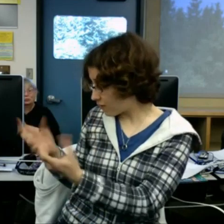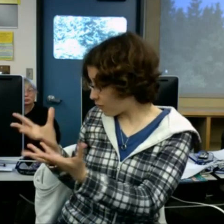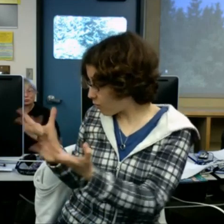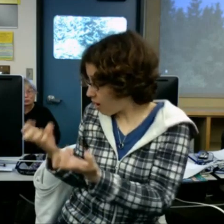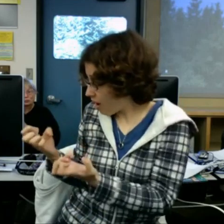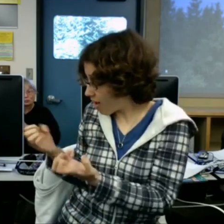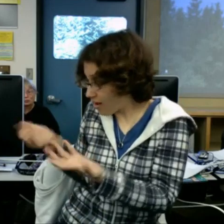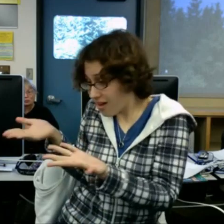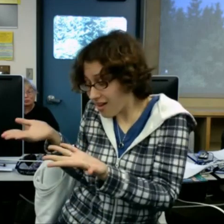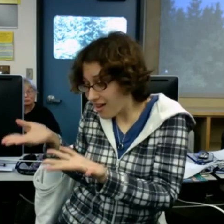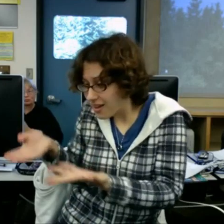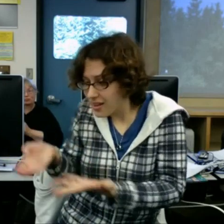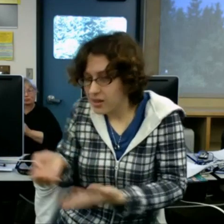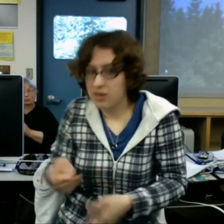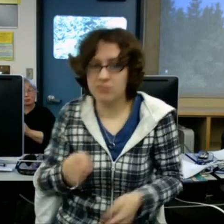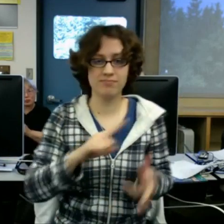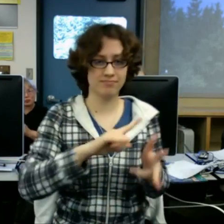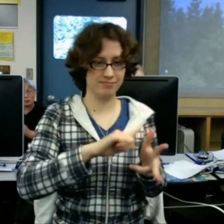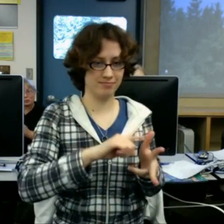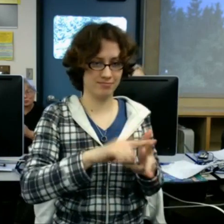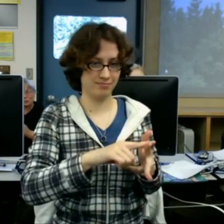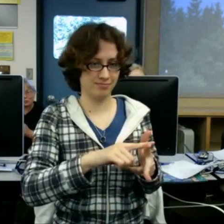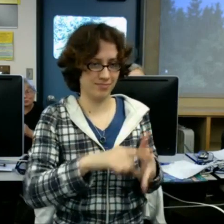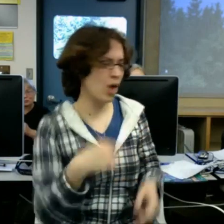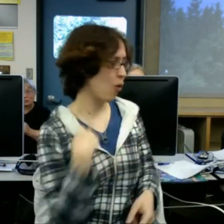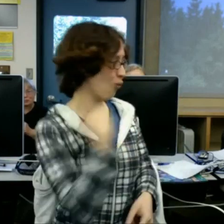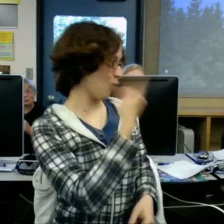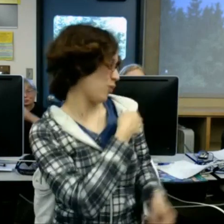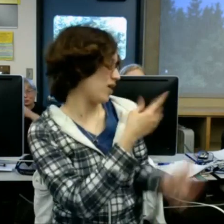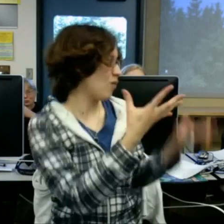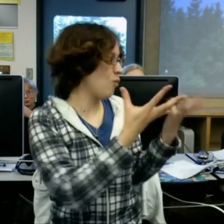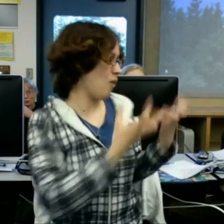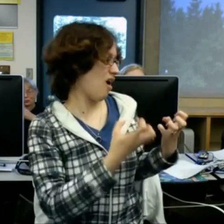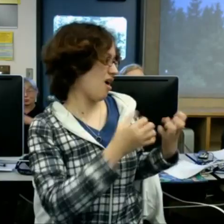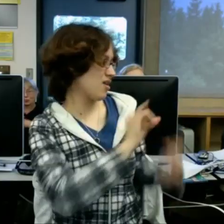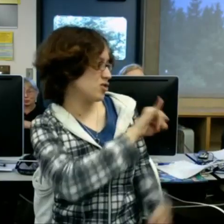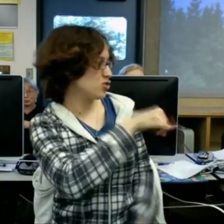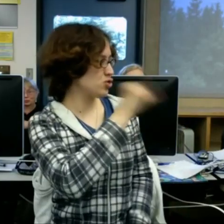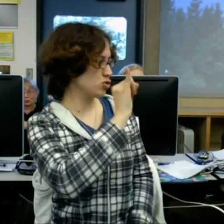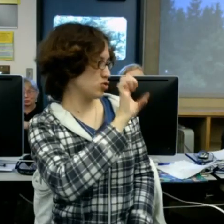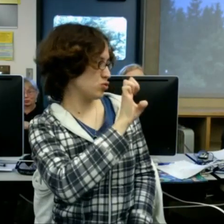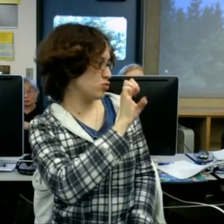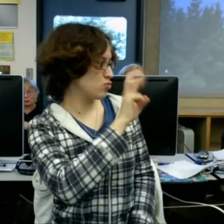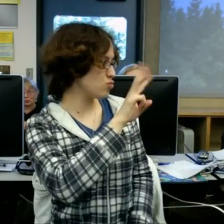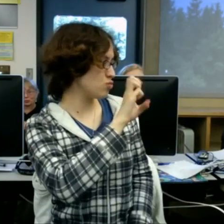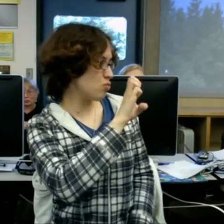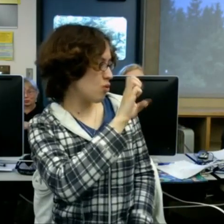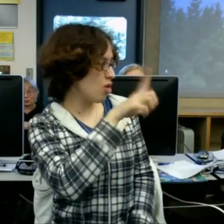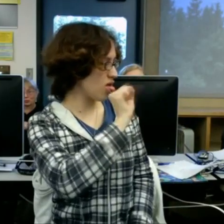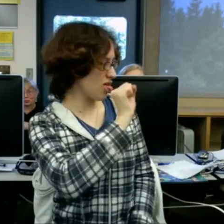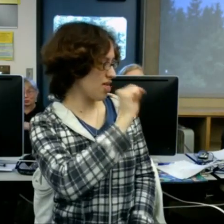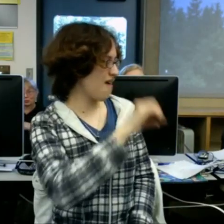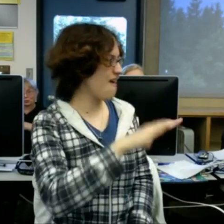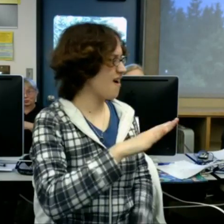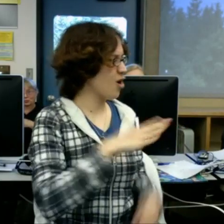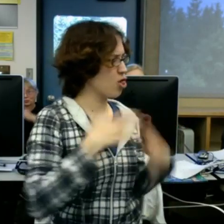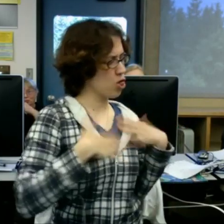"Is there any present you want?" The first and second said, "Oh, we want jewels and